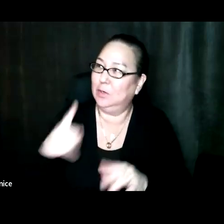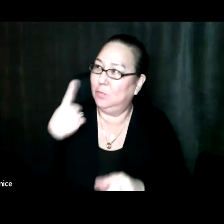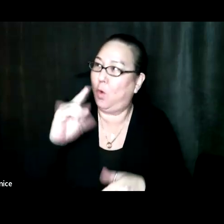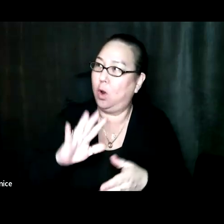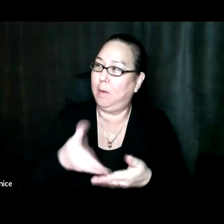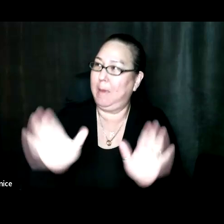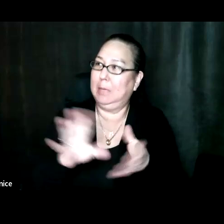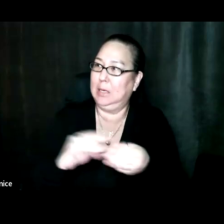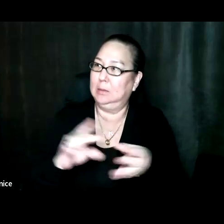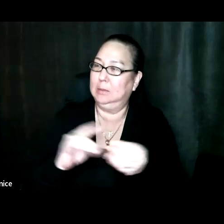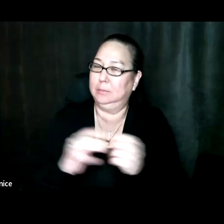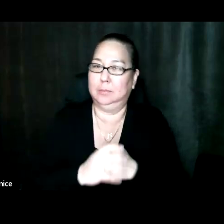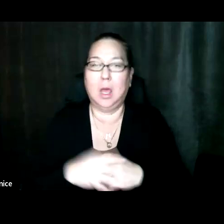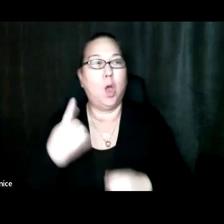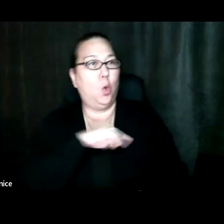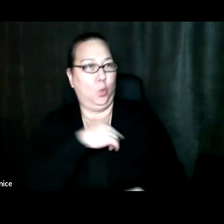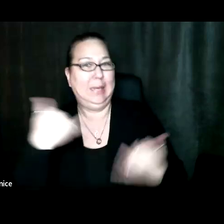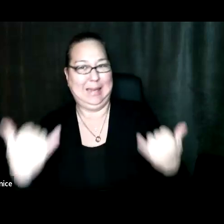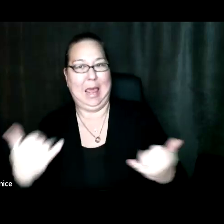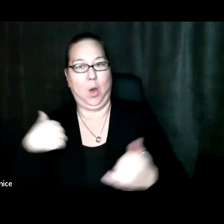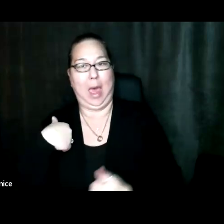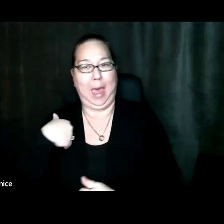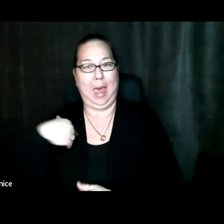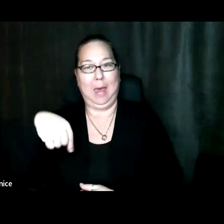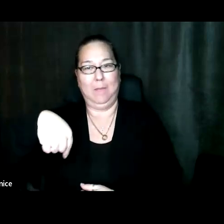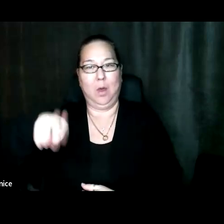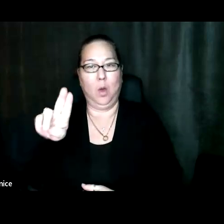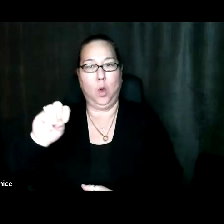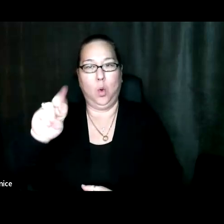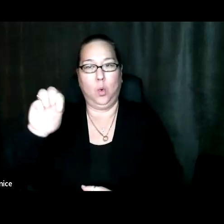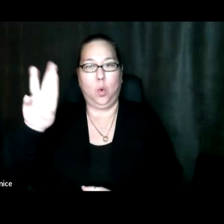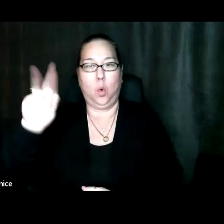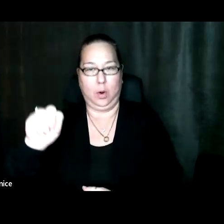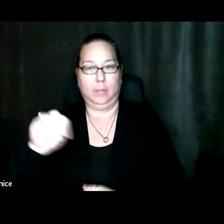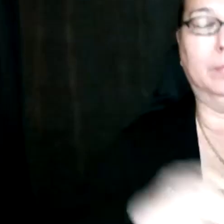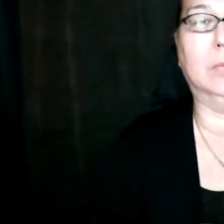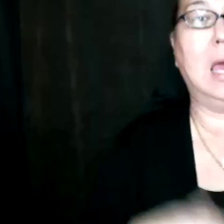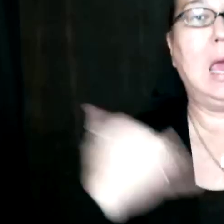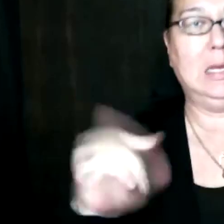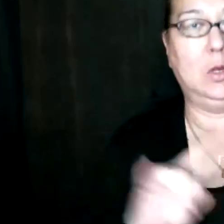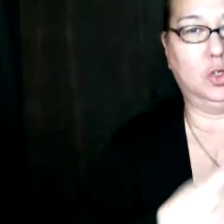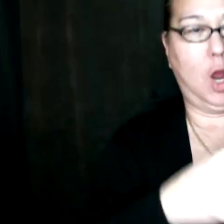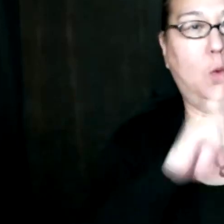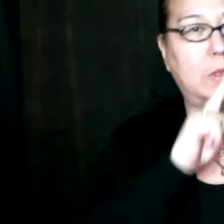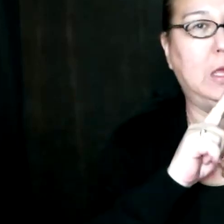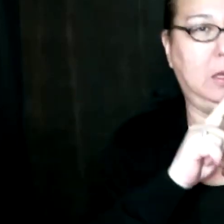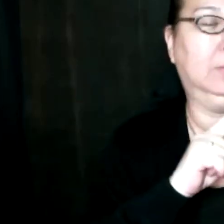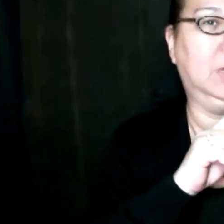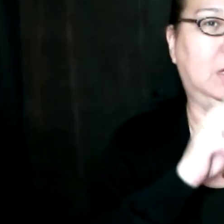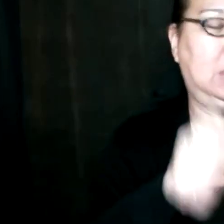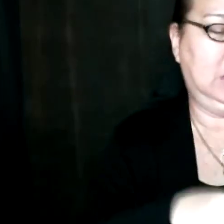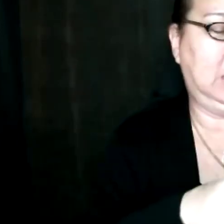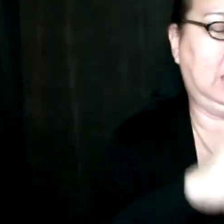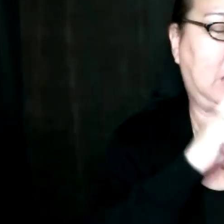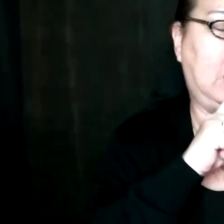you. We now have a quorum and the official meeting can begin. We will begin with the approval of minutes. I will now entertain a motion